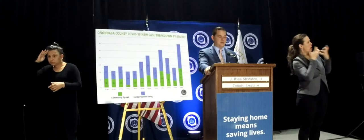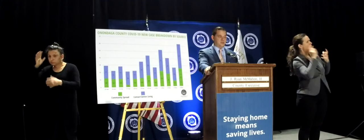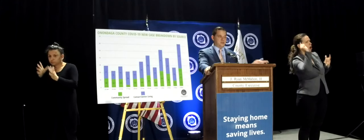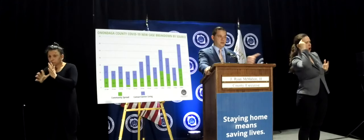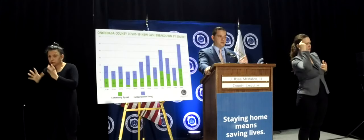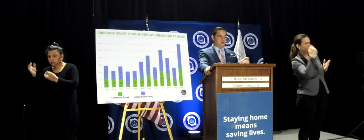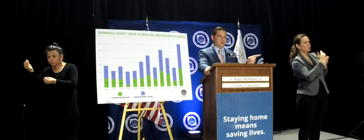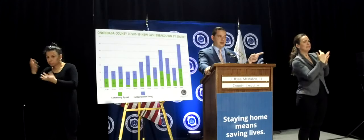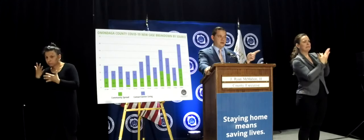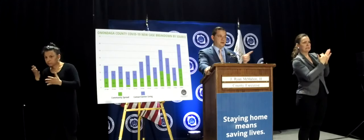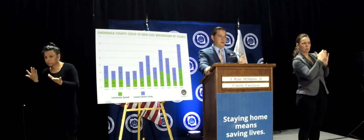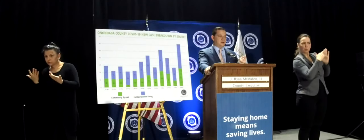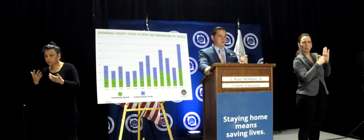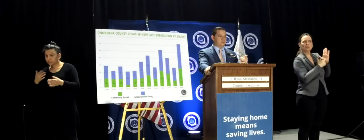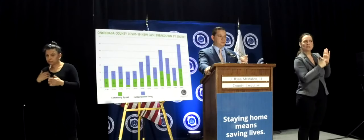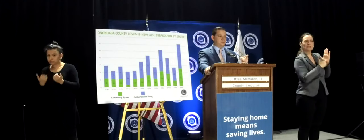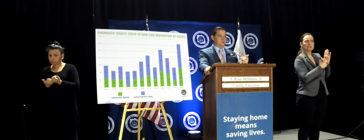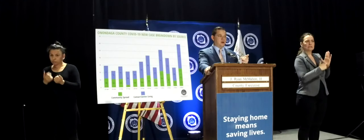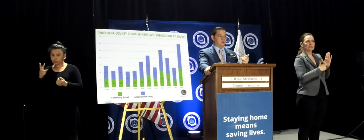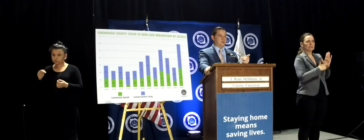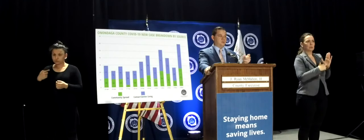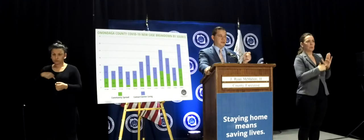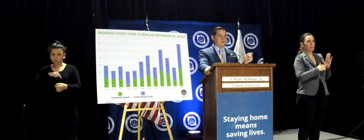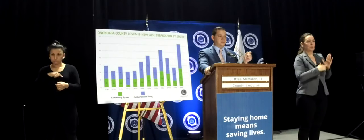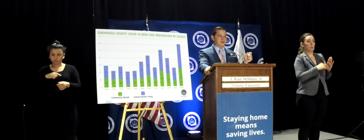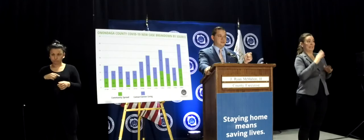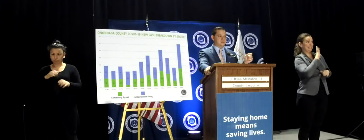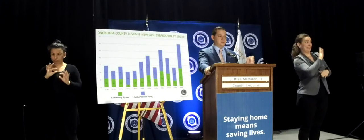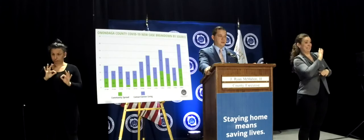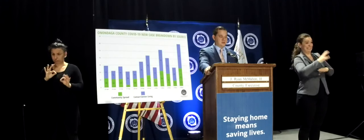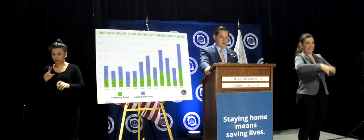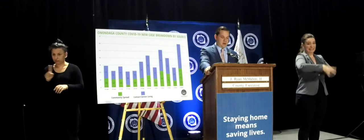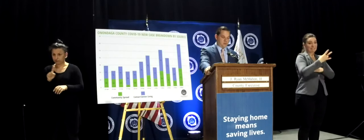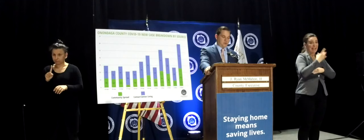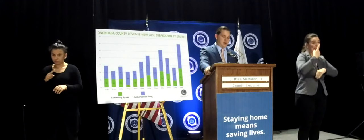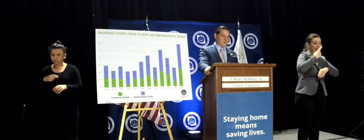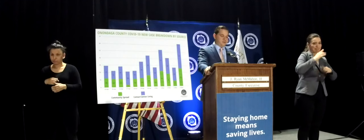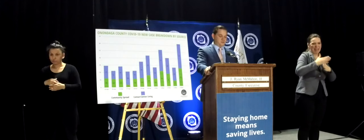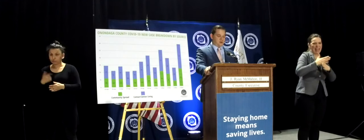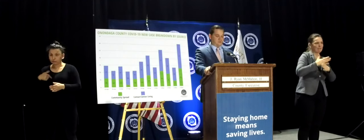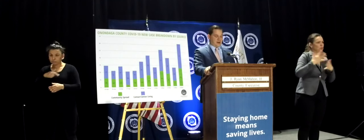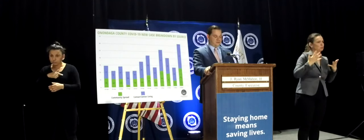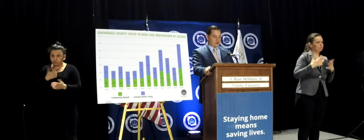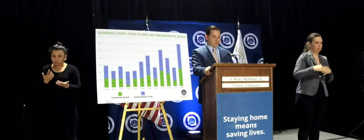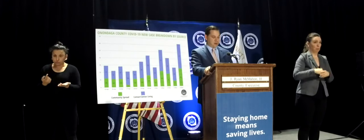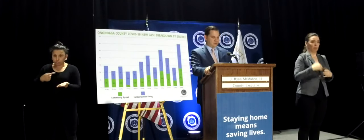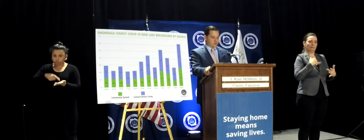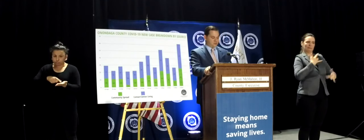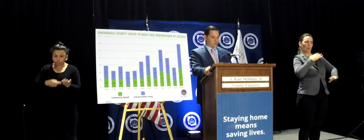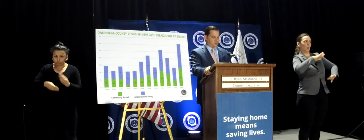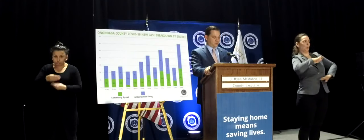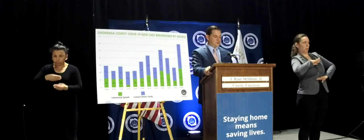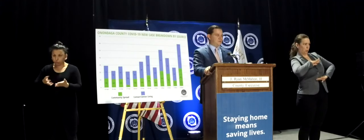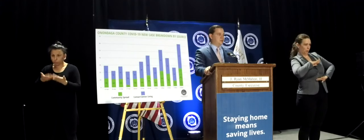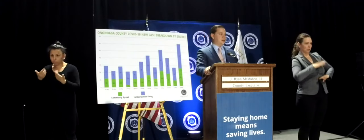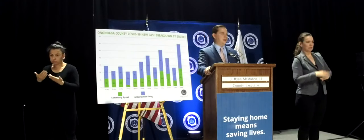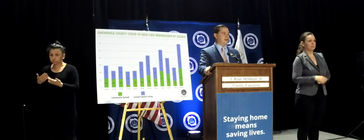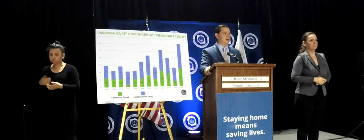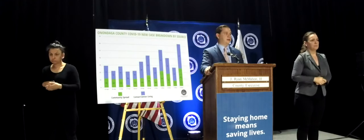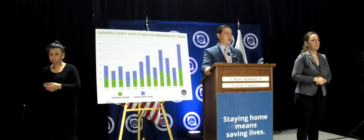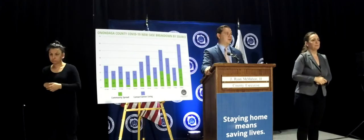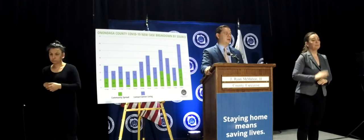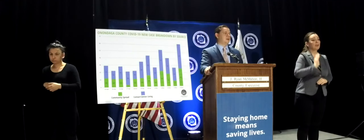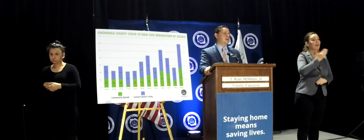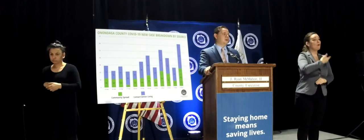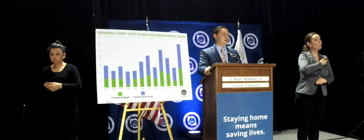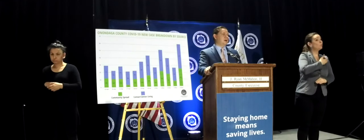7-day average, the way he's looking at it to start related to testing, our 5-day average is 457 a day in